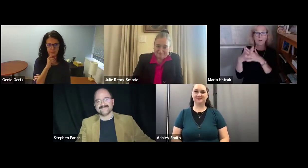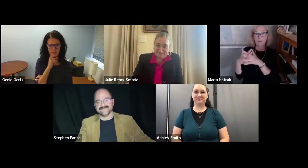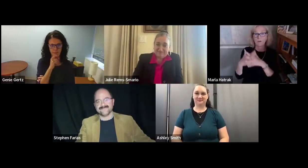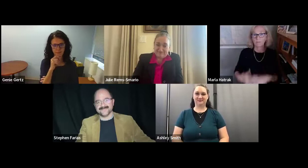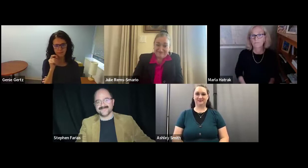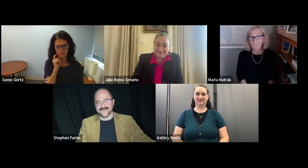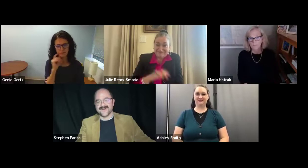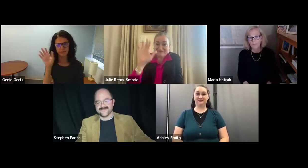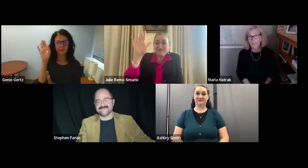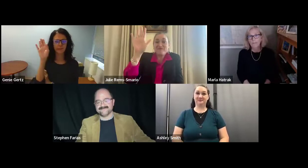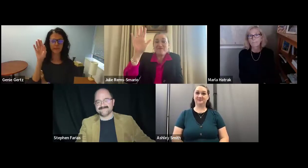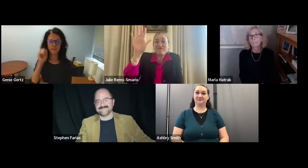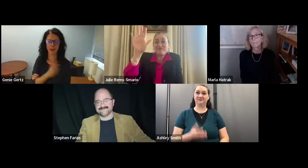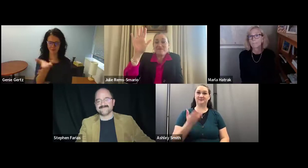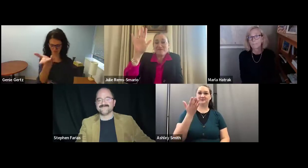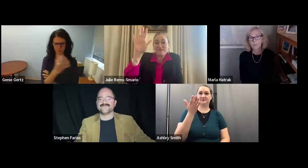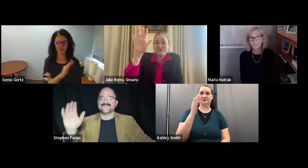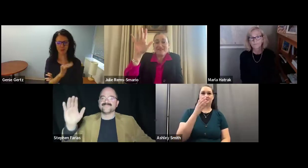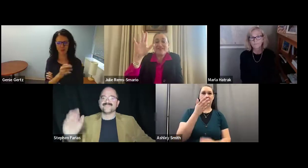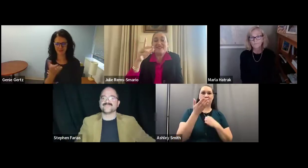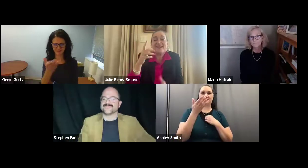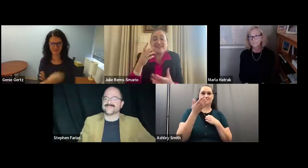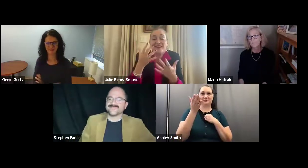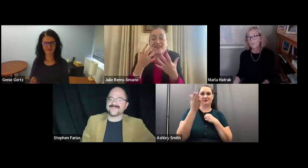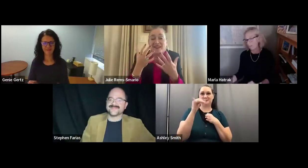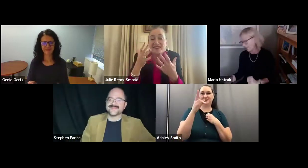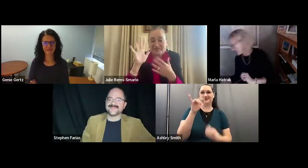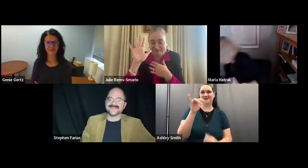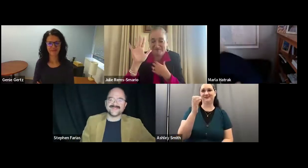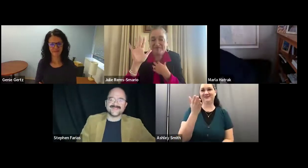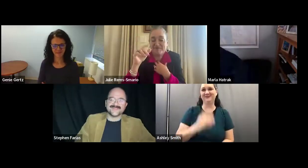is that bilingual education instruction is something that is not advocated for.